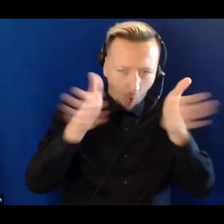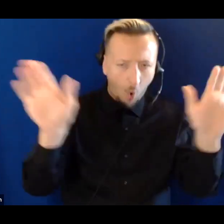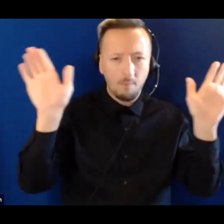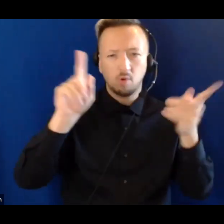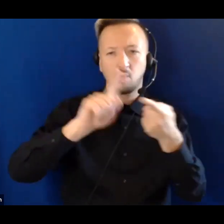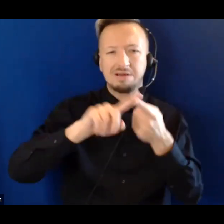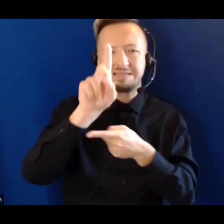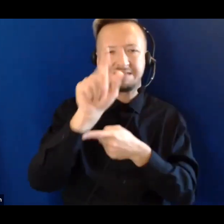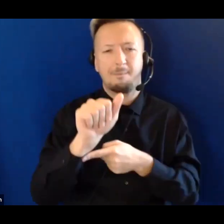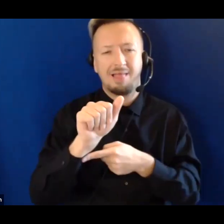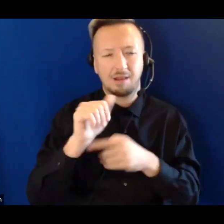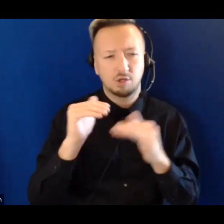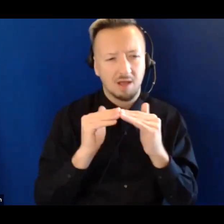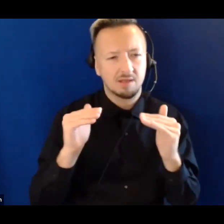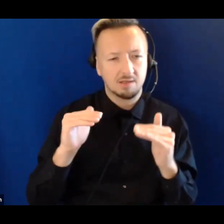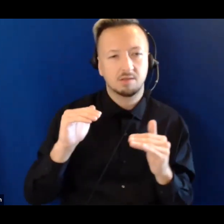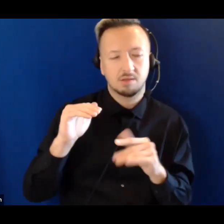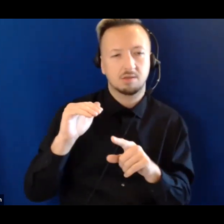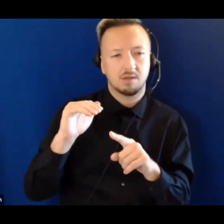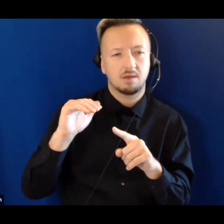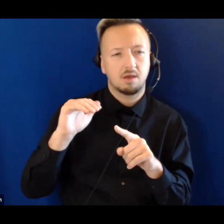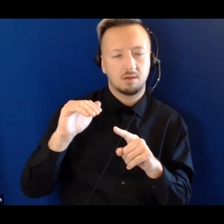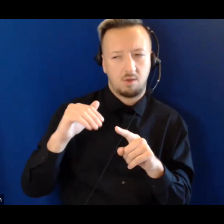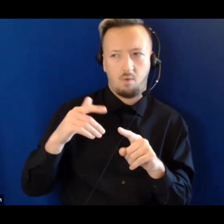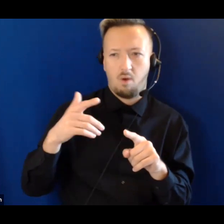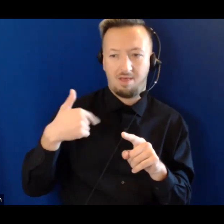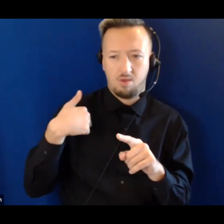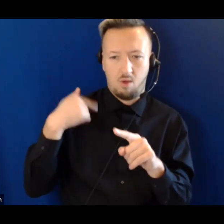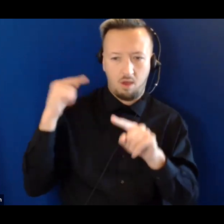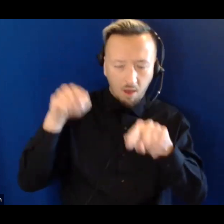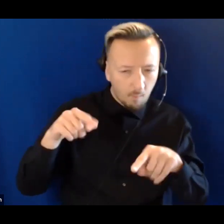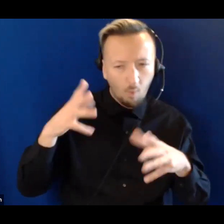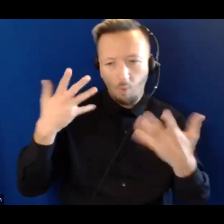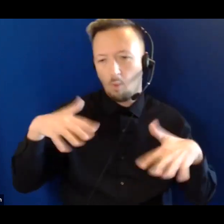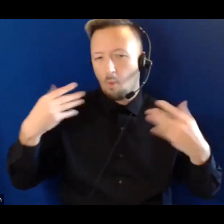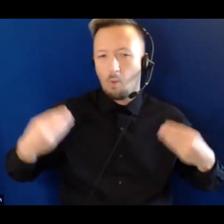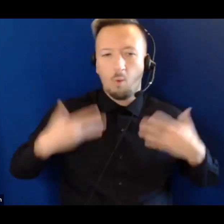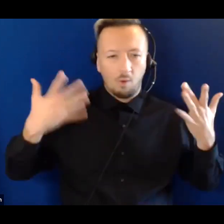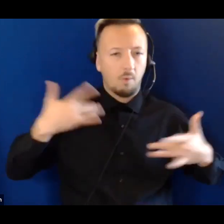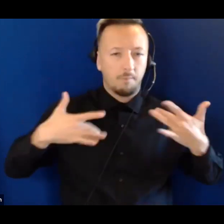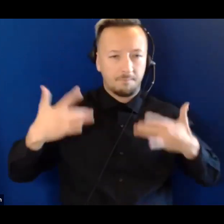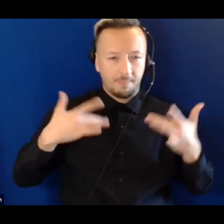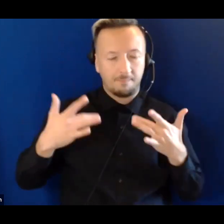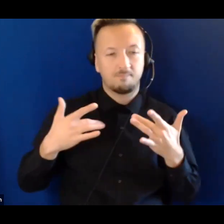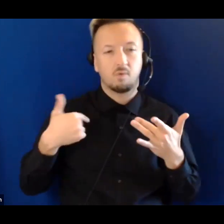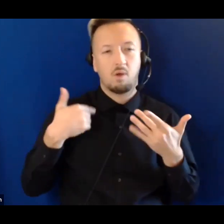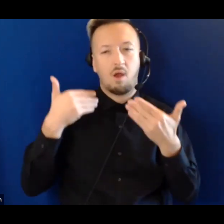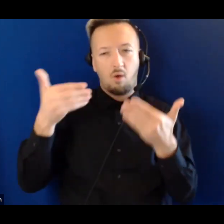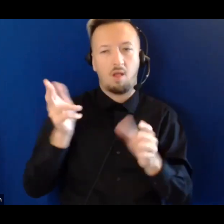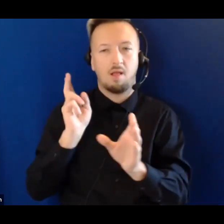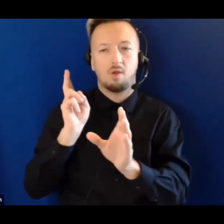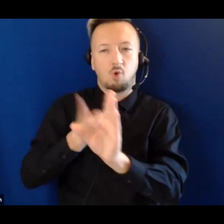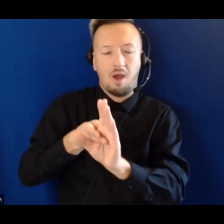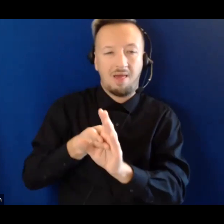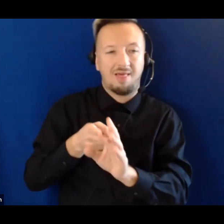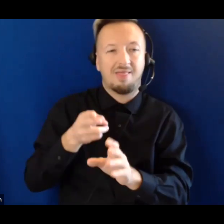So I just got super excited, so energized the whole time I was there. And that kind of helped me apply to the Youth Steering Committee for April.